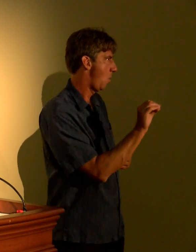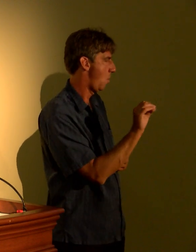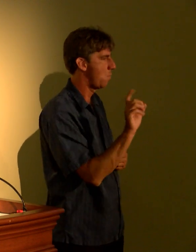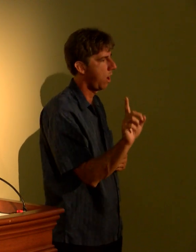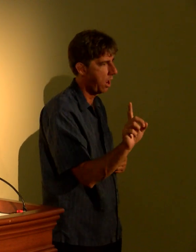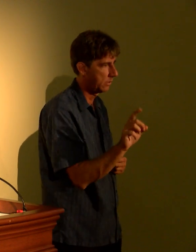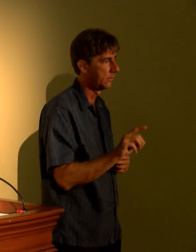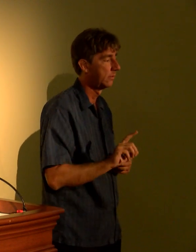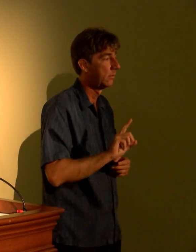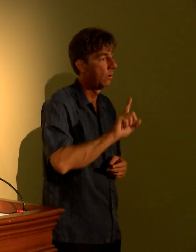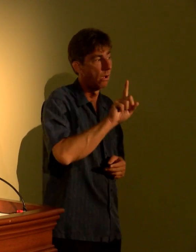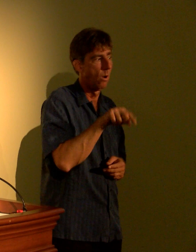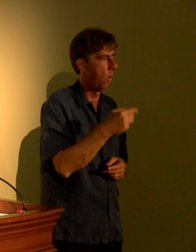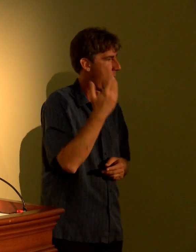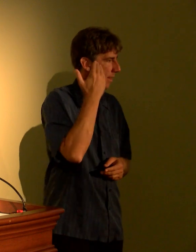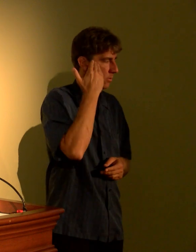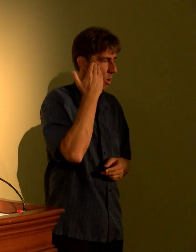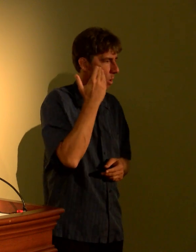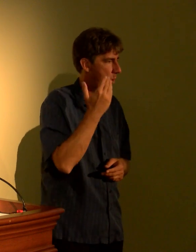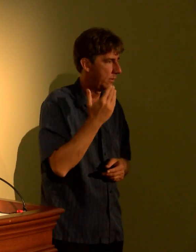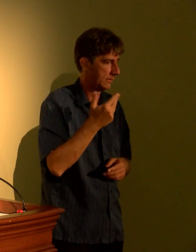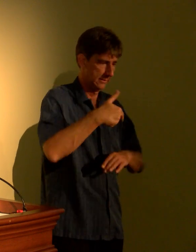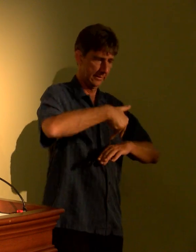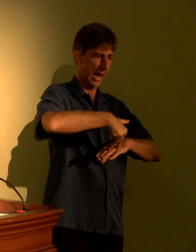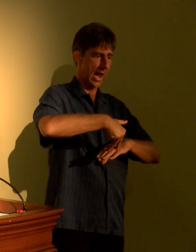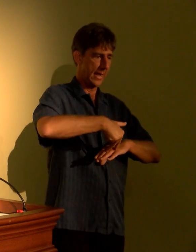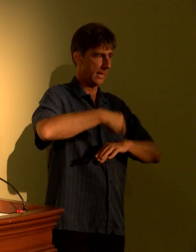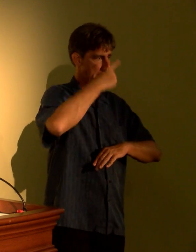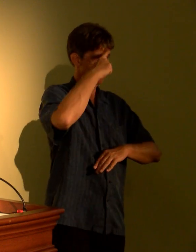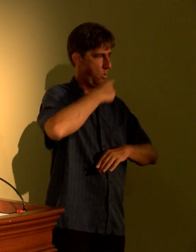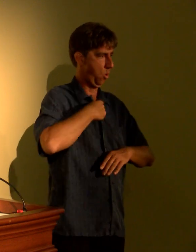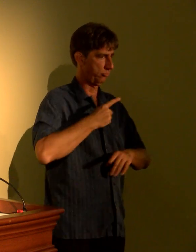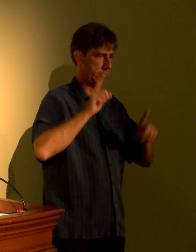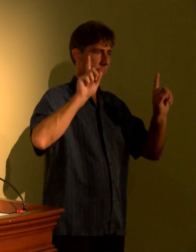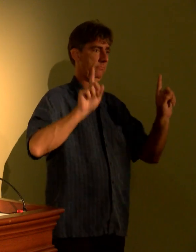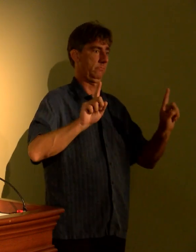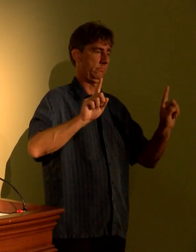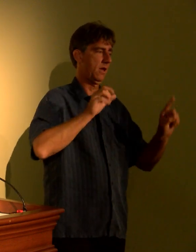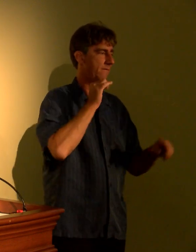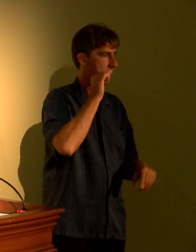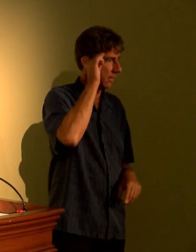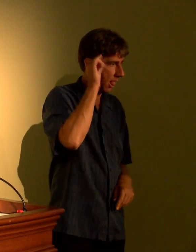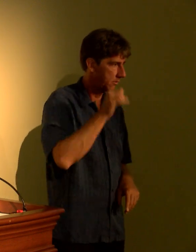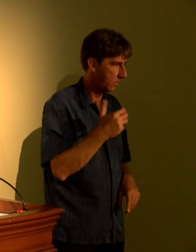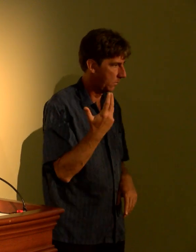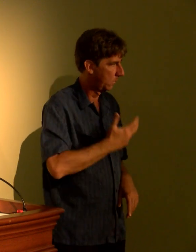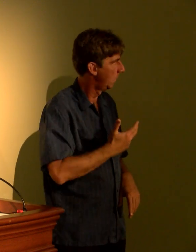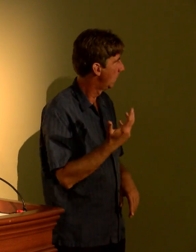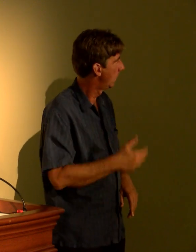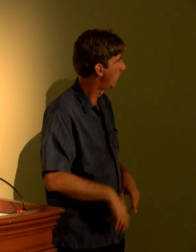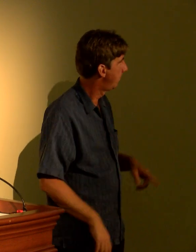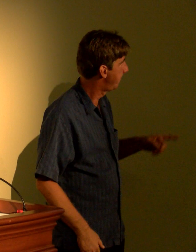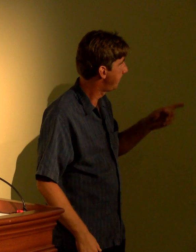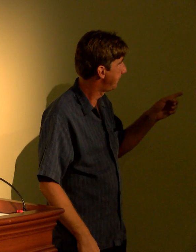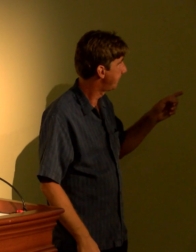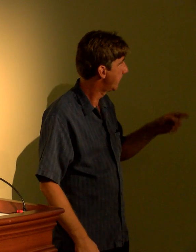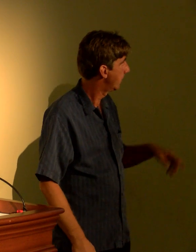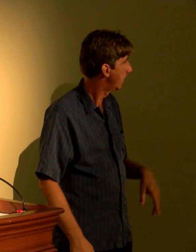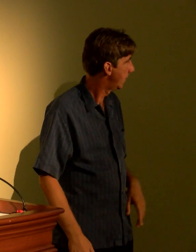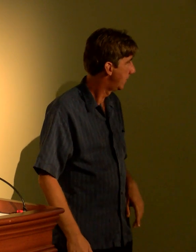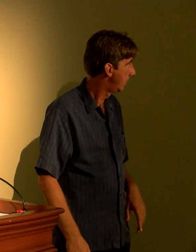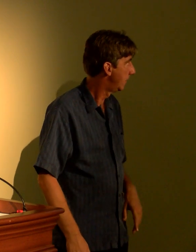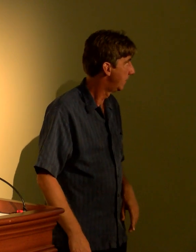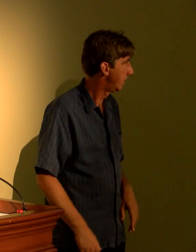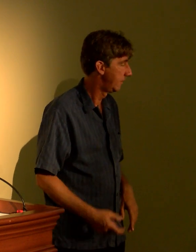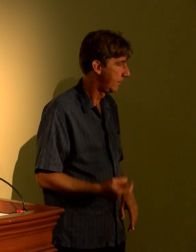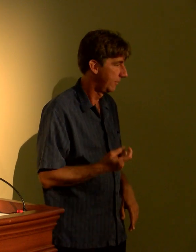They're the only known standing portraits of adults that he did. And my God, they're imposing. They verge on scary